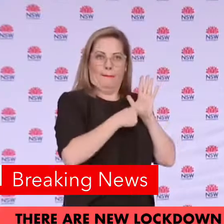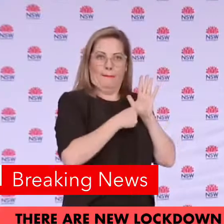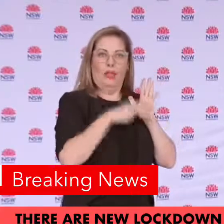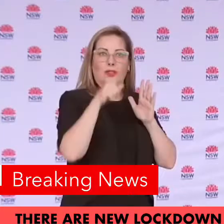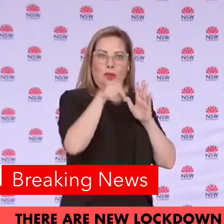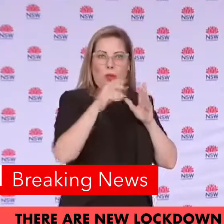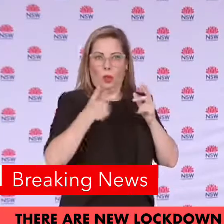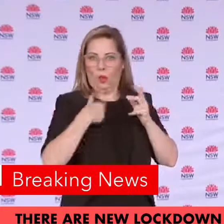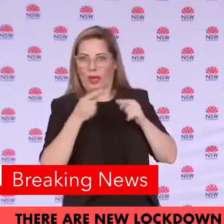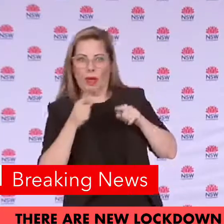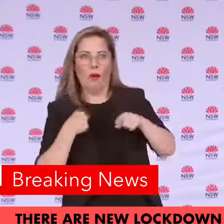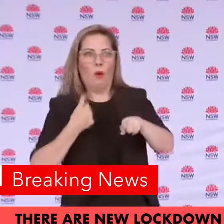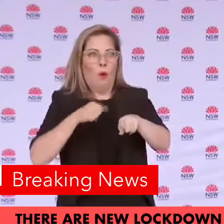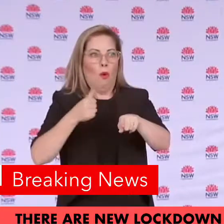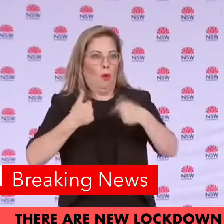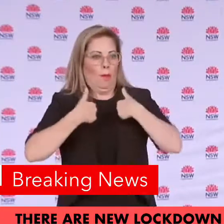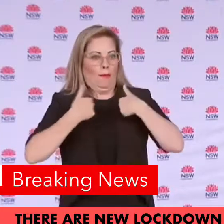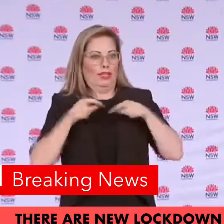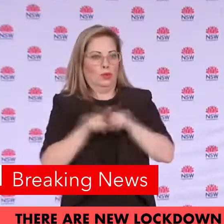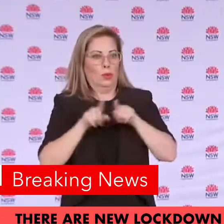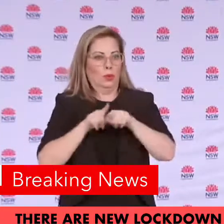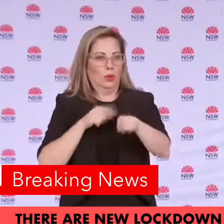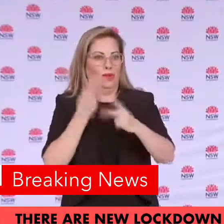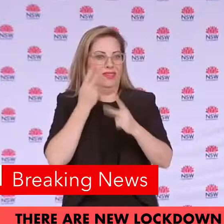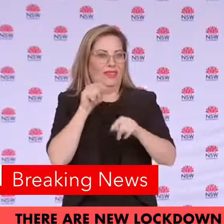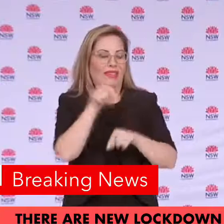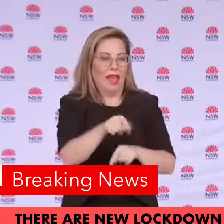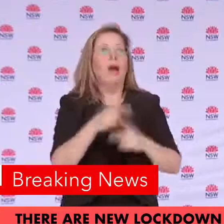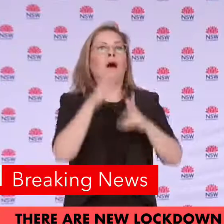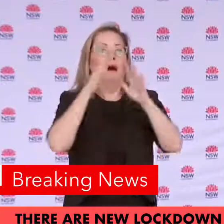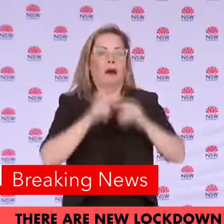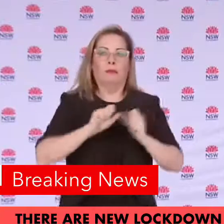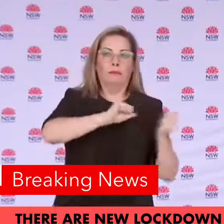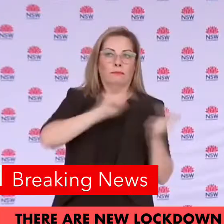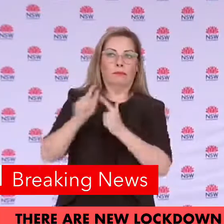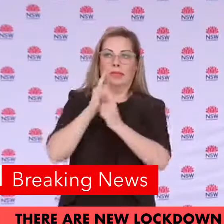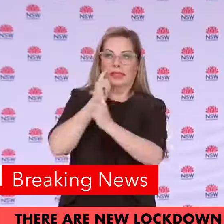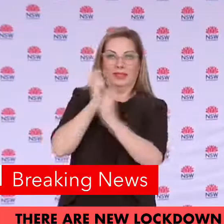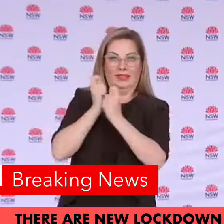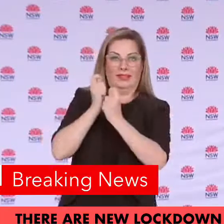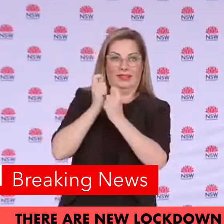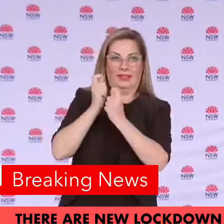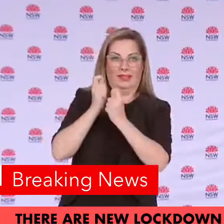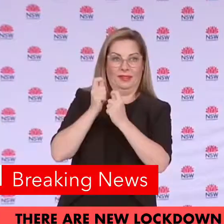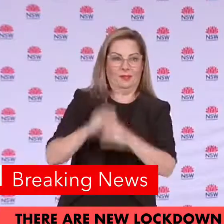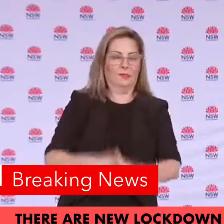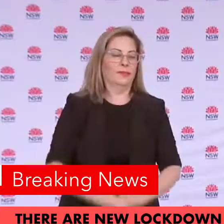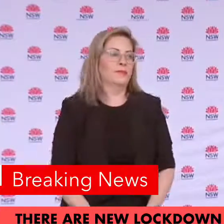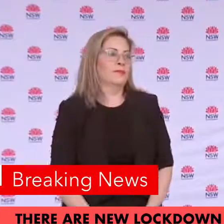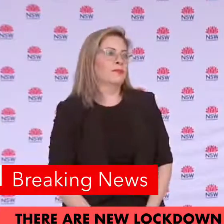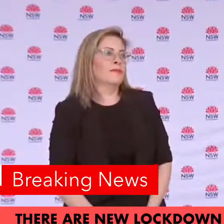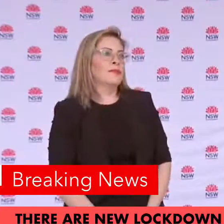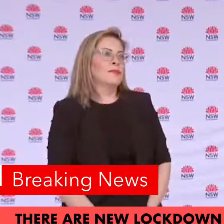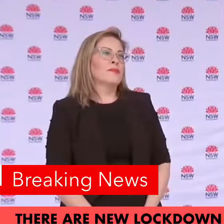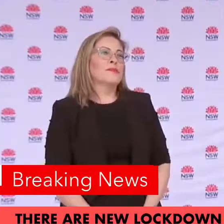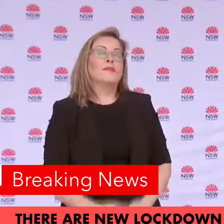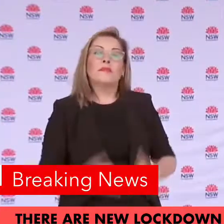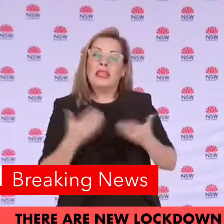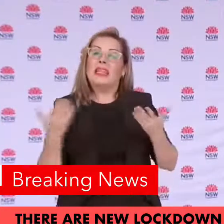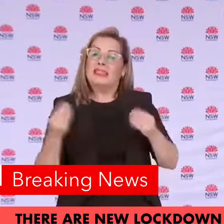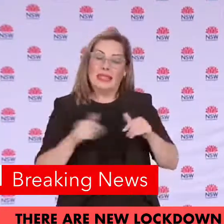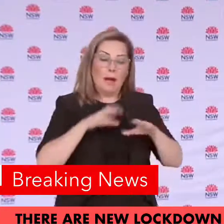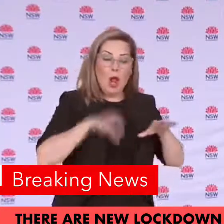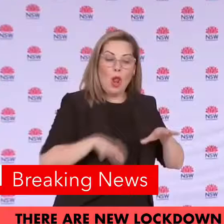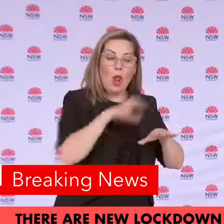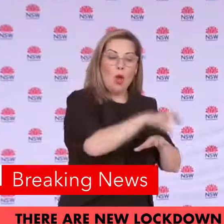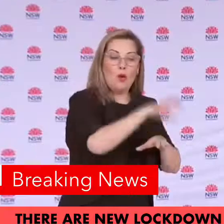in terms of the venues, clearly we are seeing some venue transmission